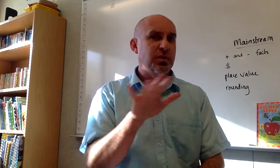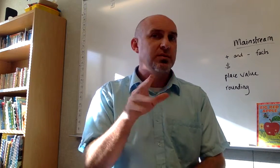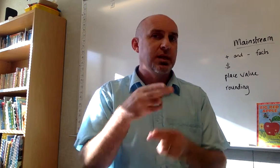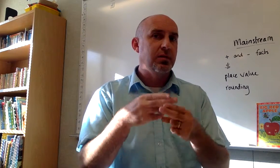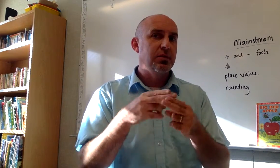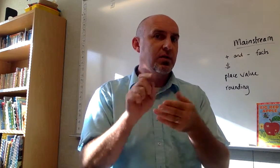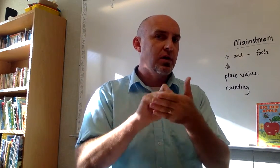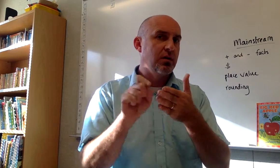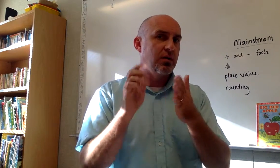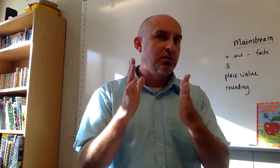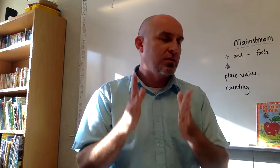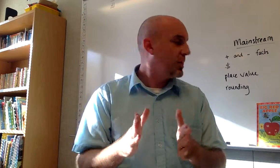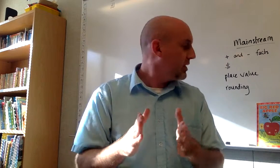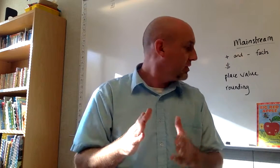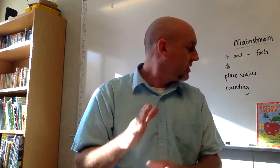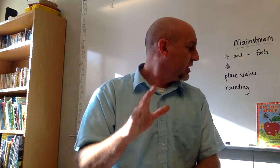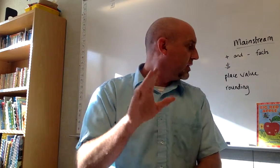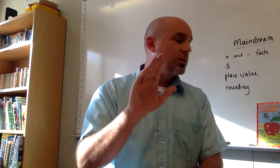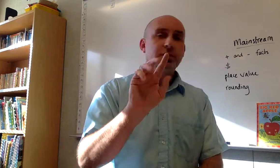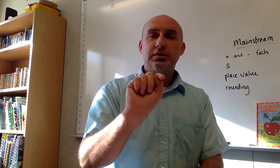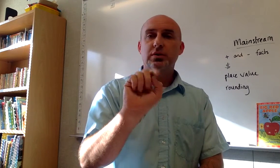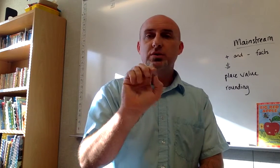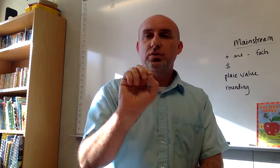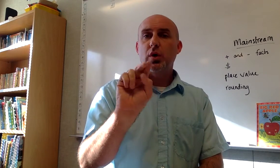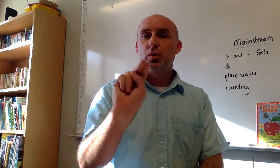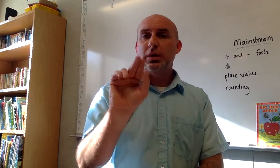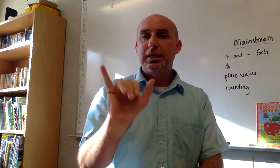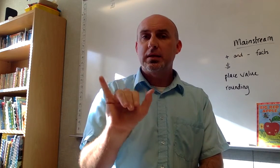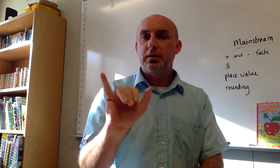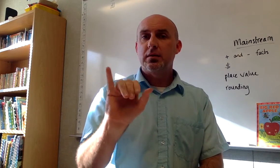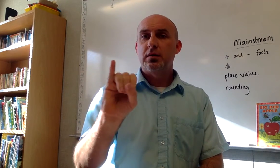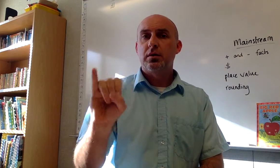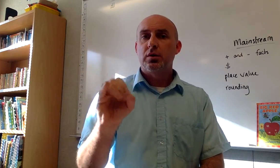the name of the writer, who is Tony